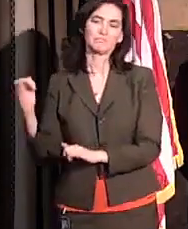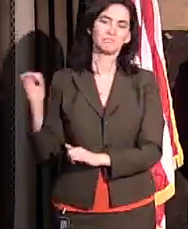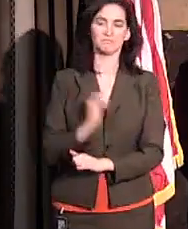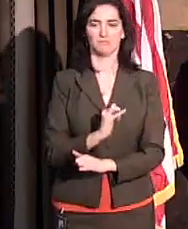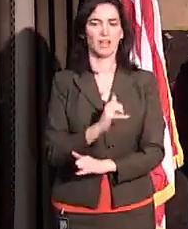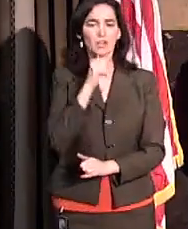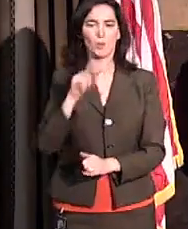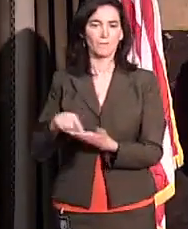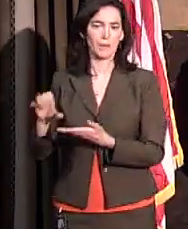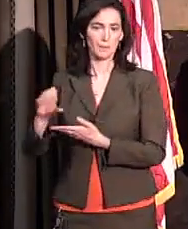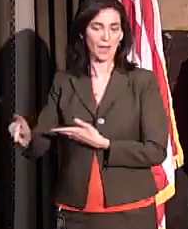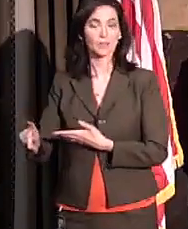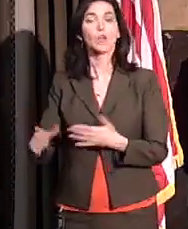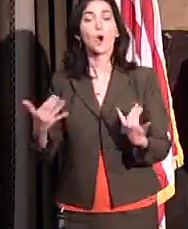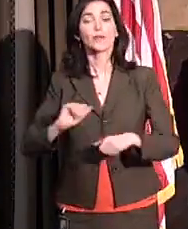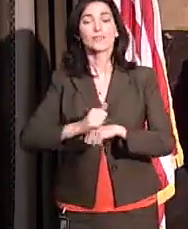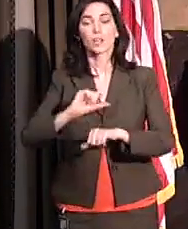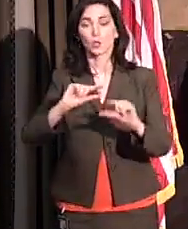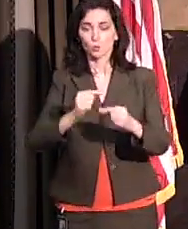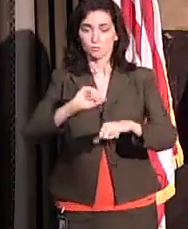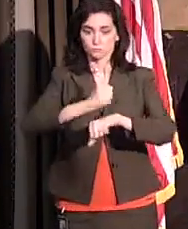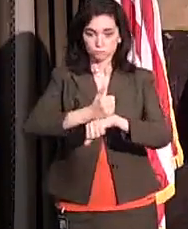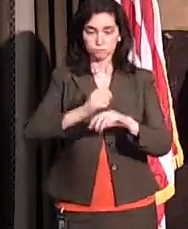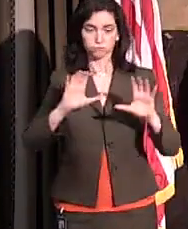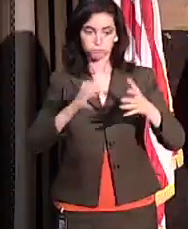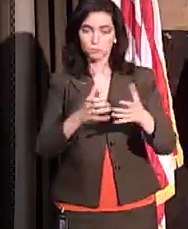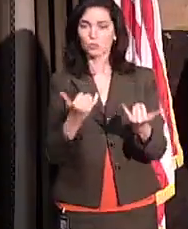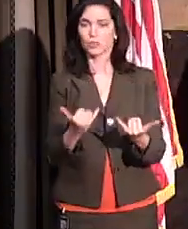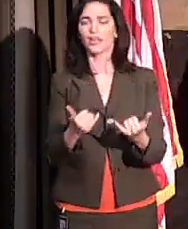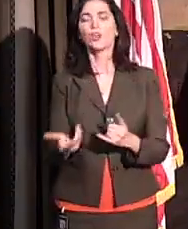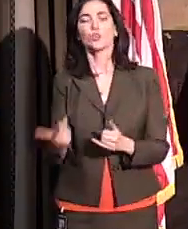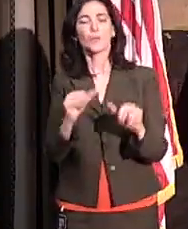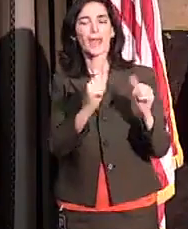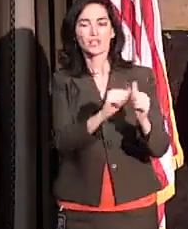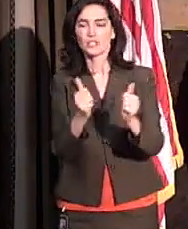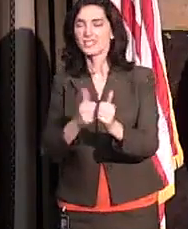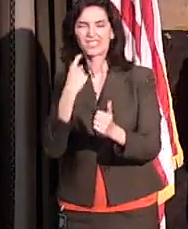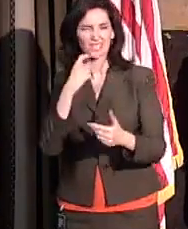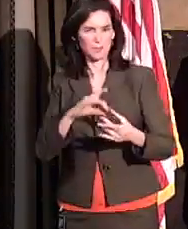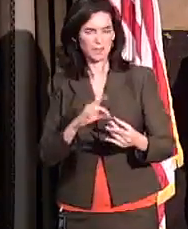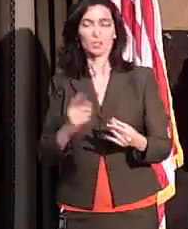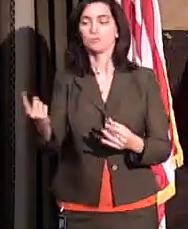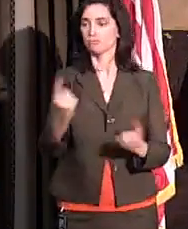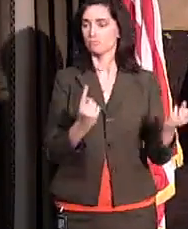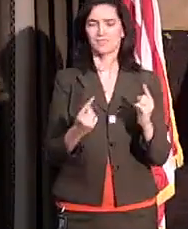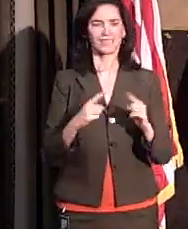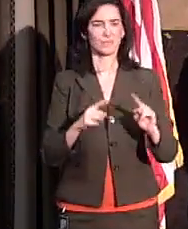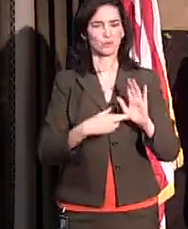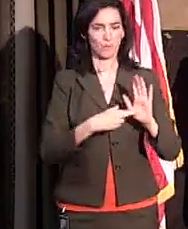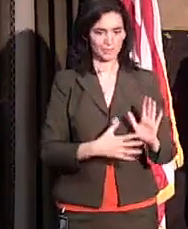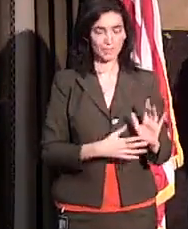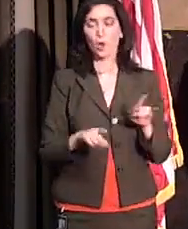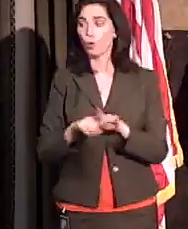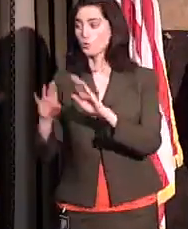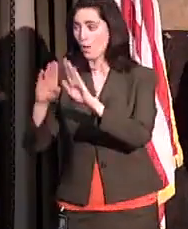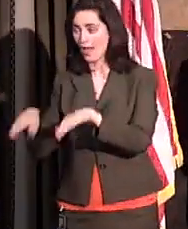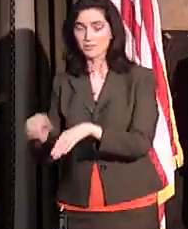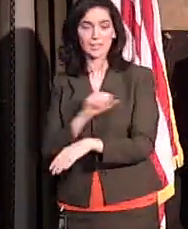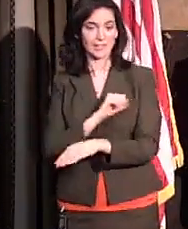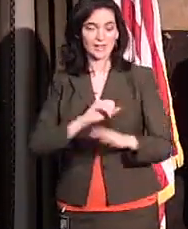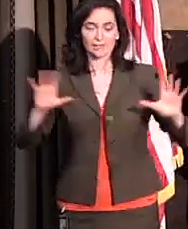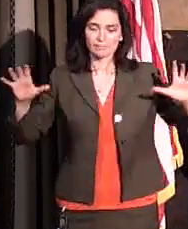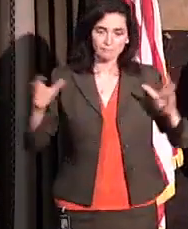week with representatives of the three agencies that I just mentioned, but also with the House and the Senate. And they've been charged with developing